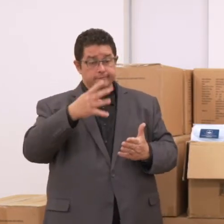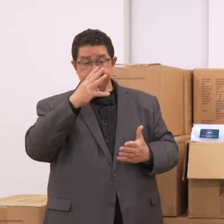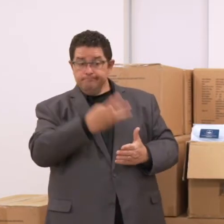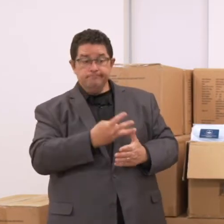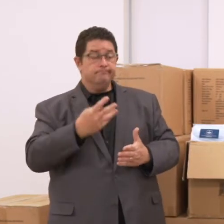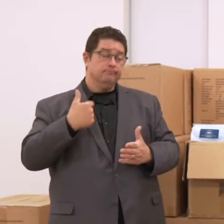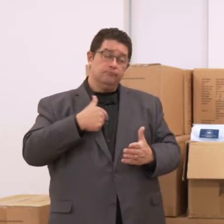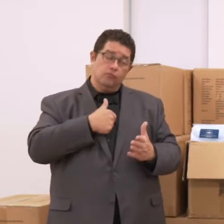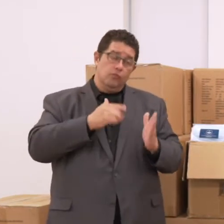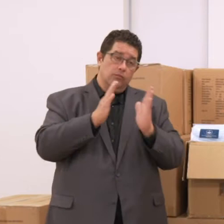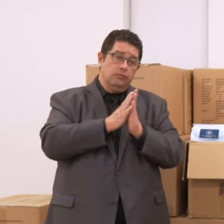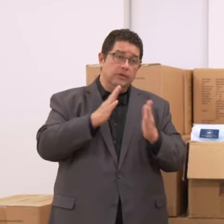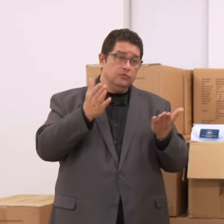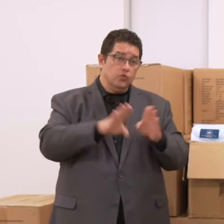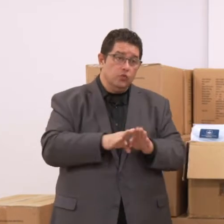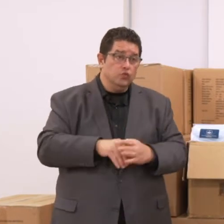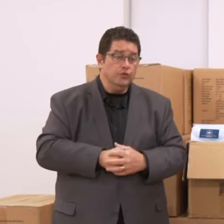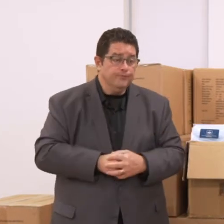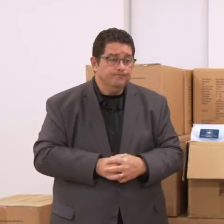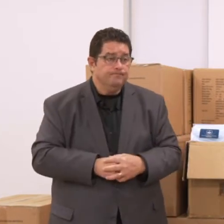close.